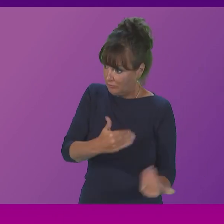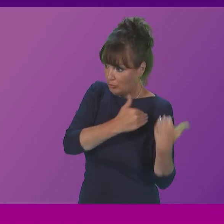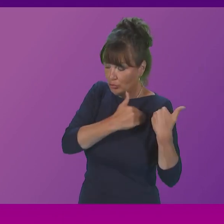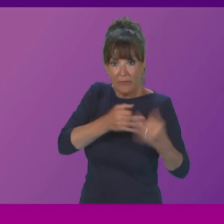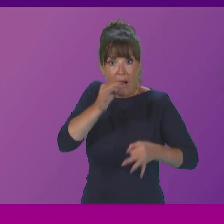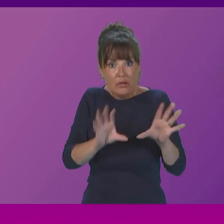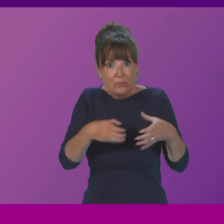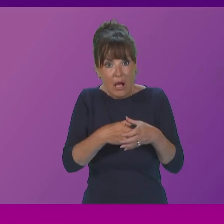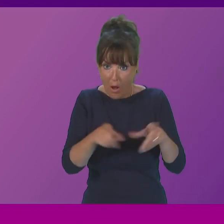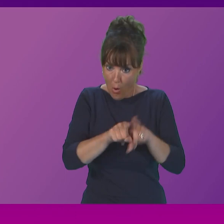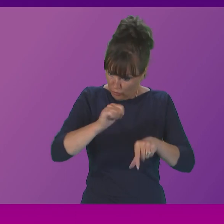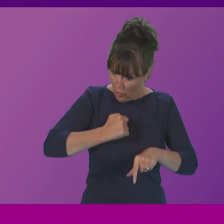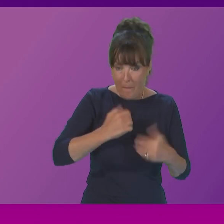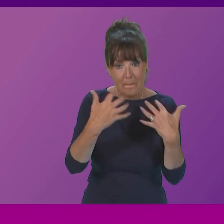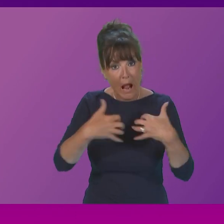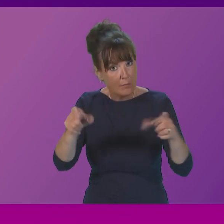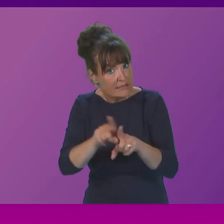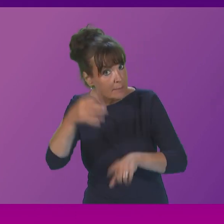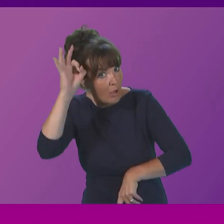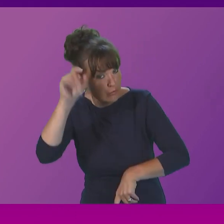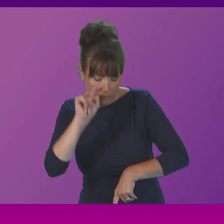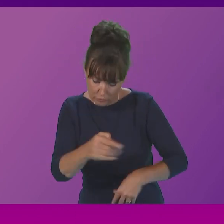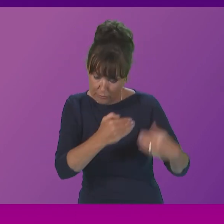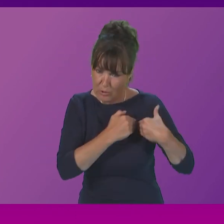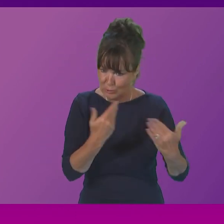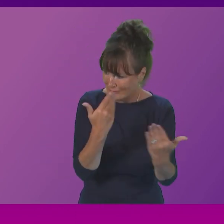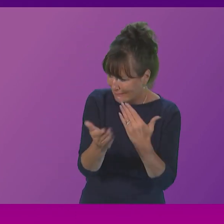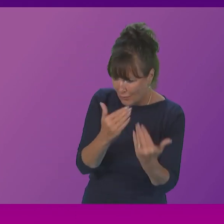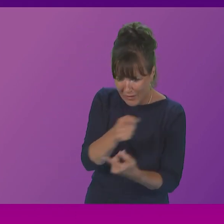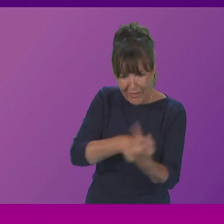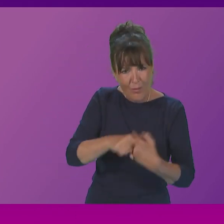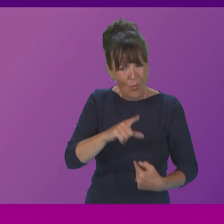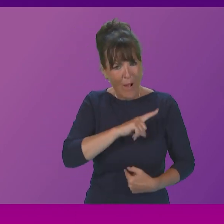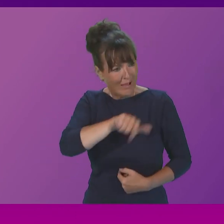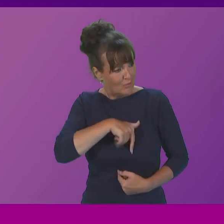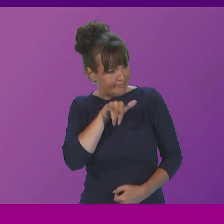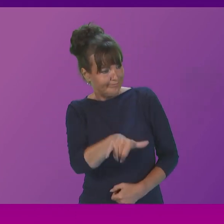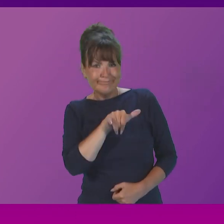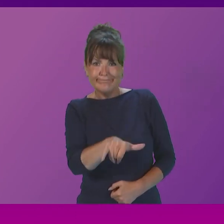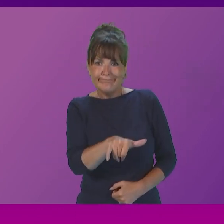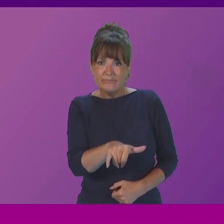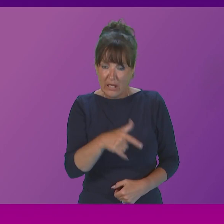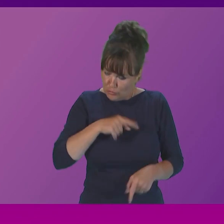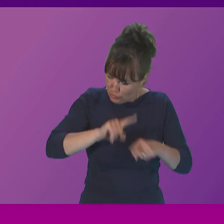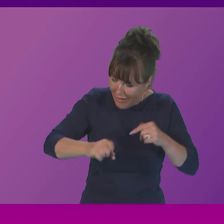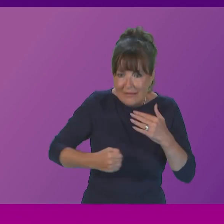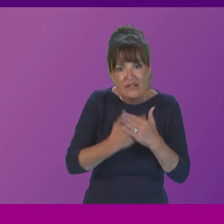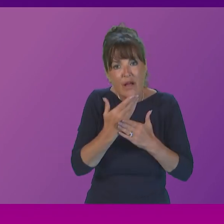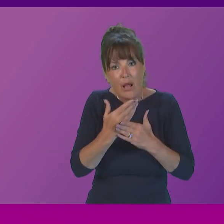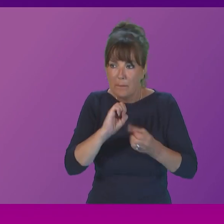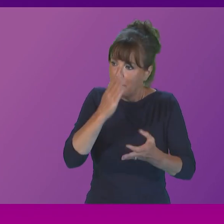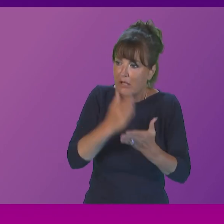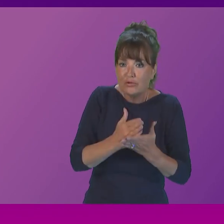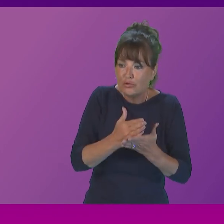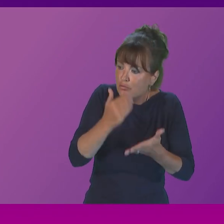parties and the duty of our parliament and our councils to tackle that feeling of mistrust and do more to develop trust,